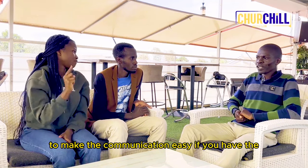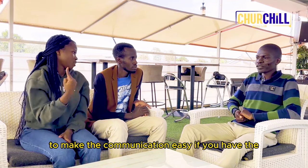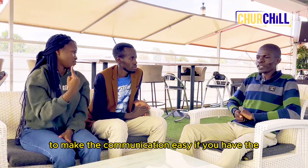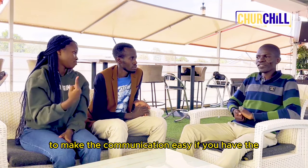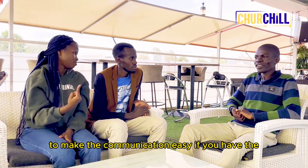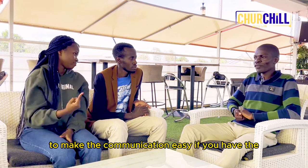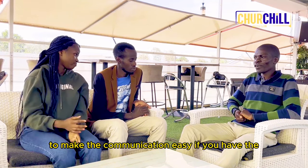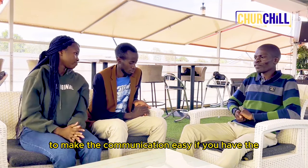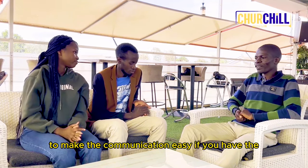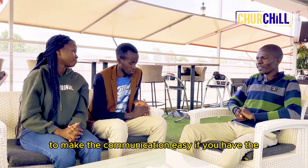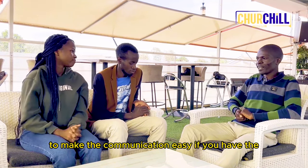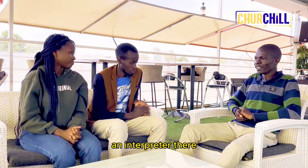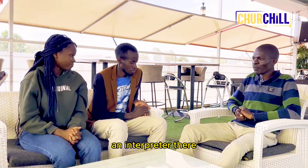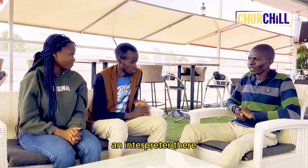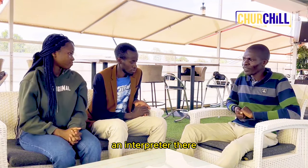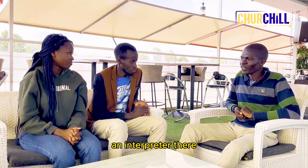communication easy, if you have the, an interpreter there.